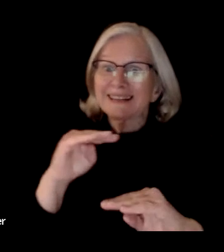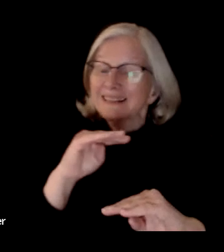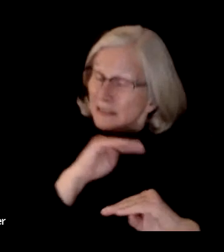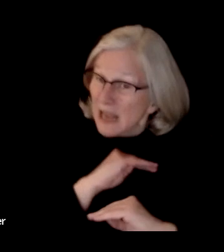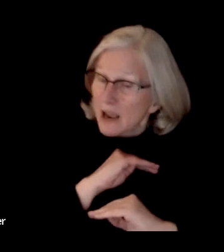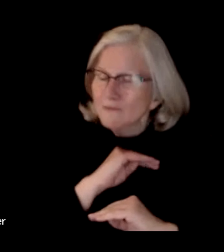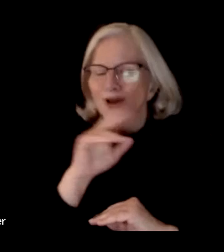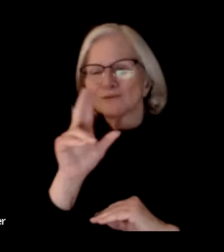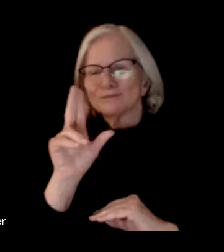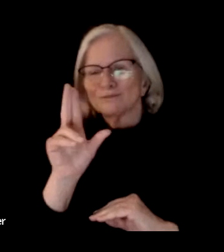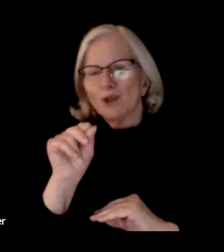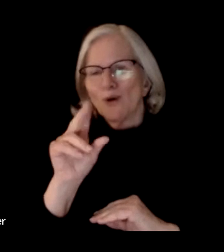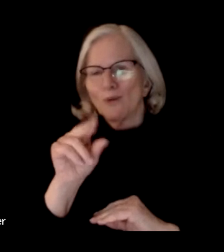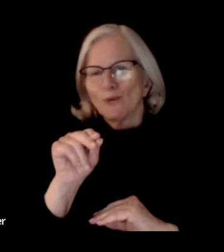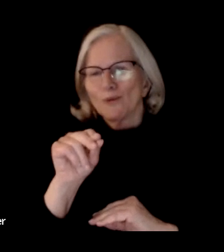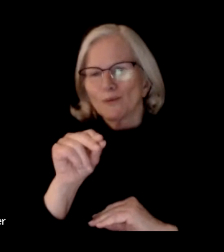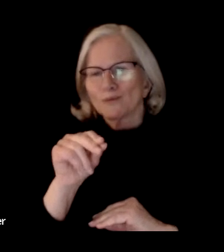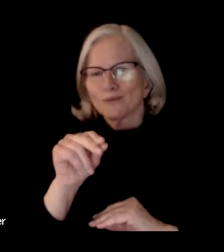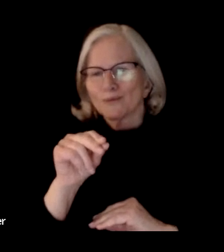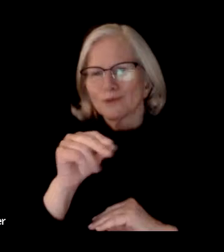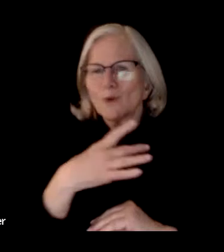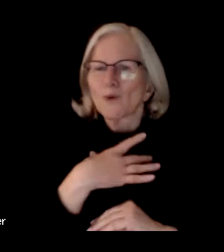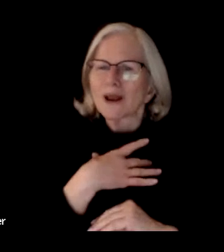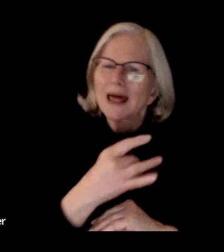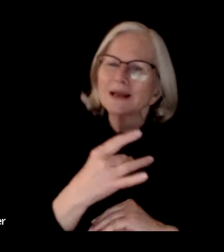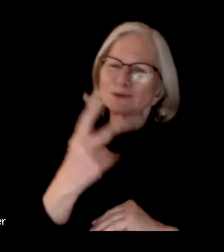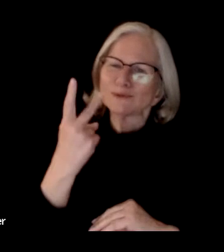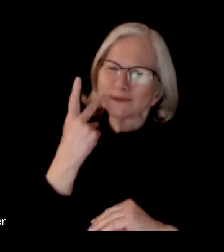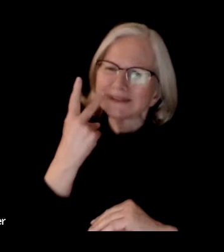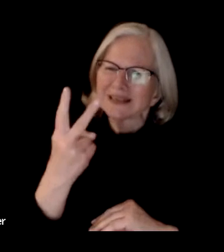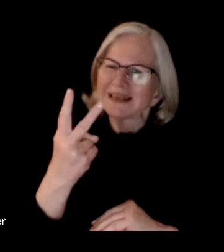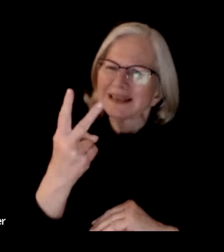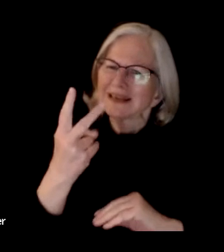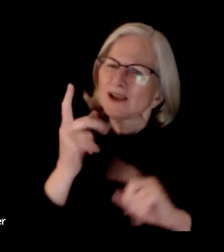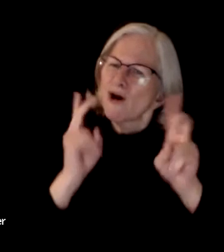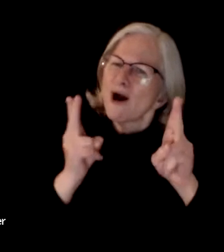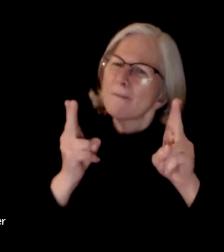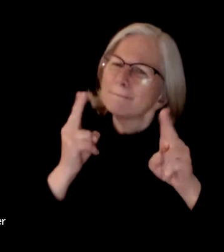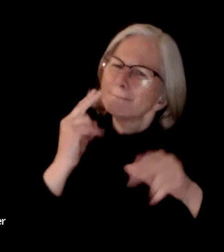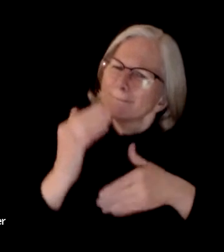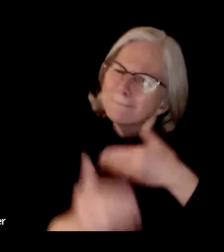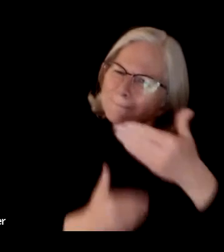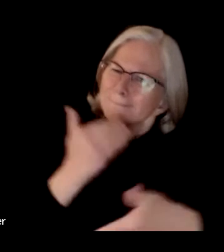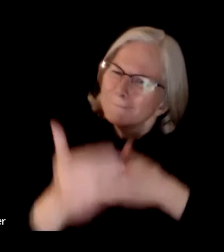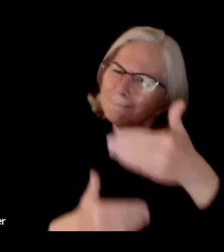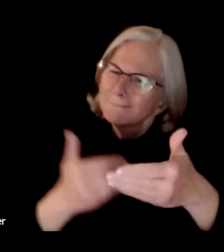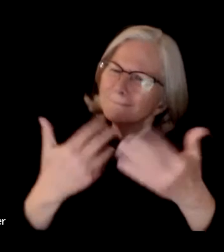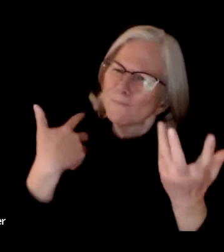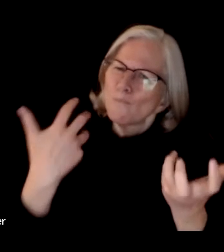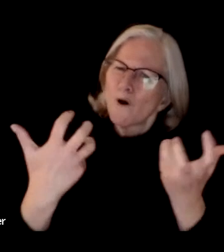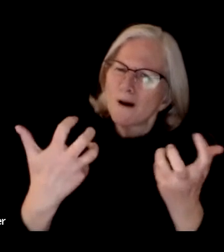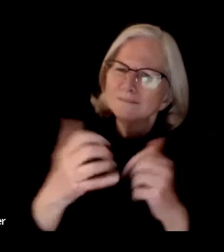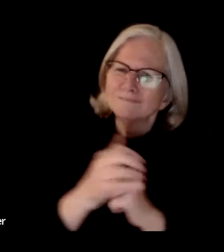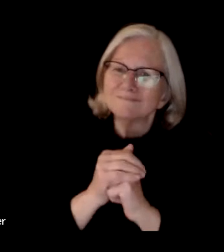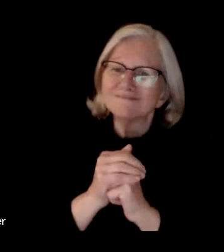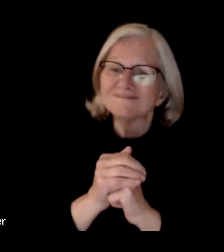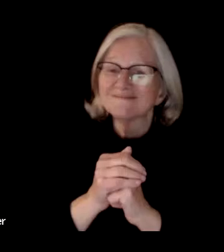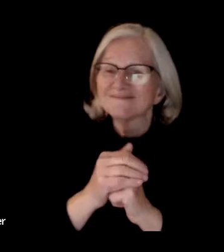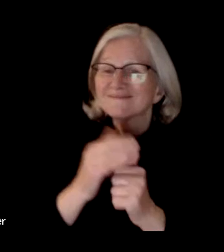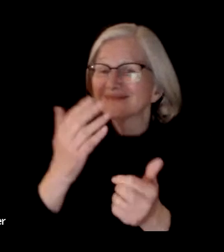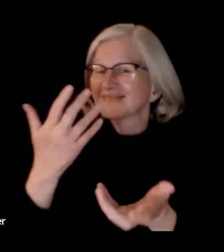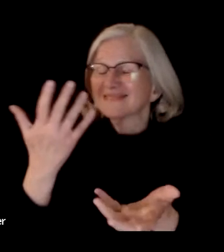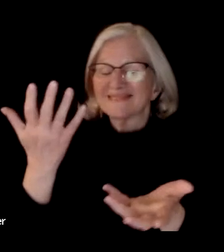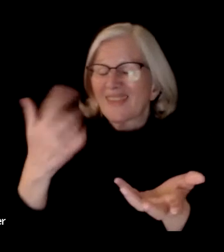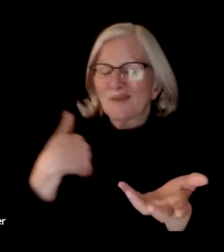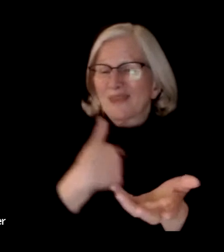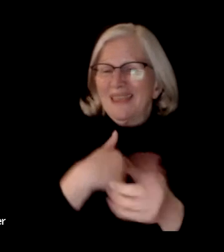like to speed up every step of that process that we can. Some of it just isn't under our control, like the manufacturer's